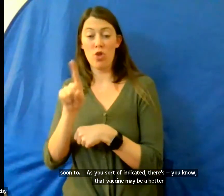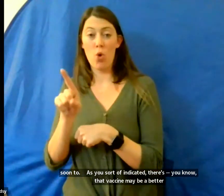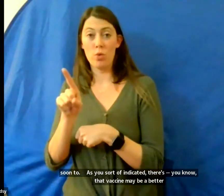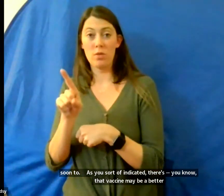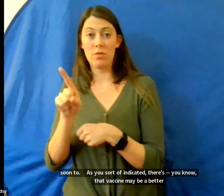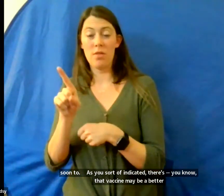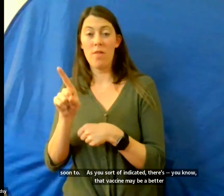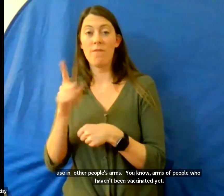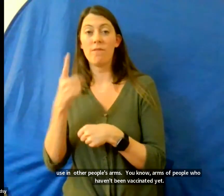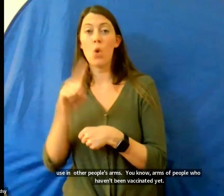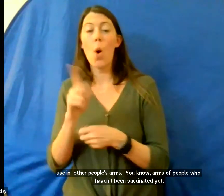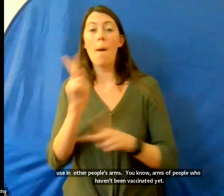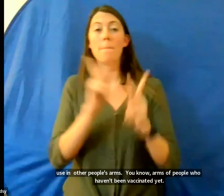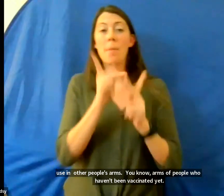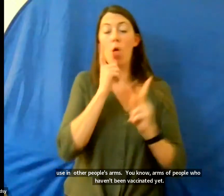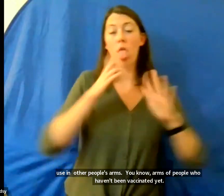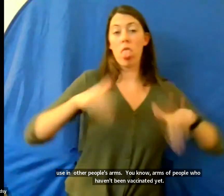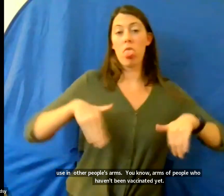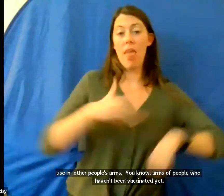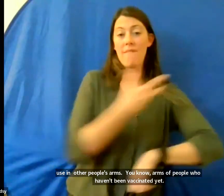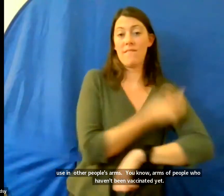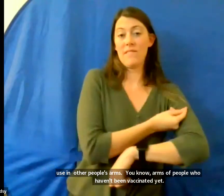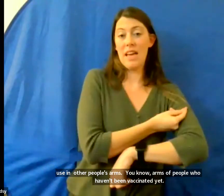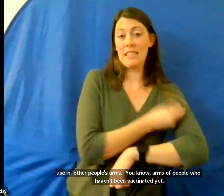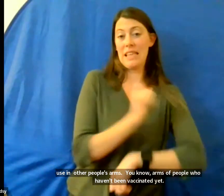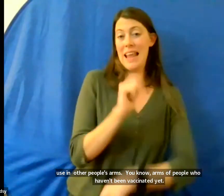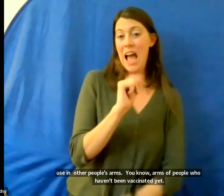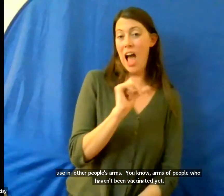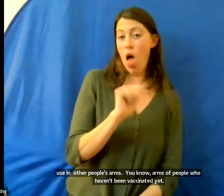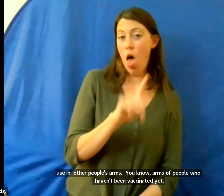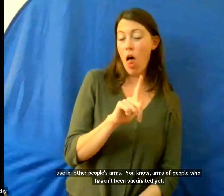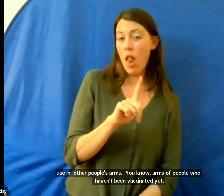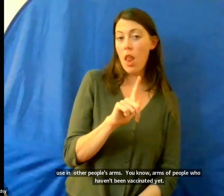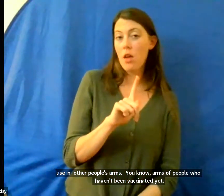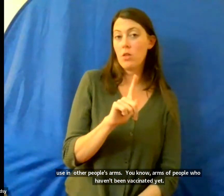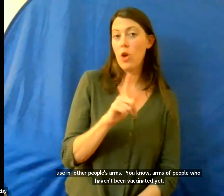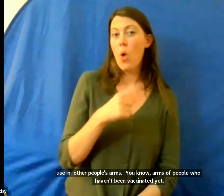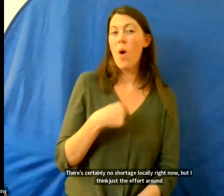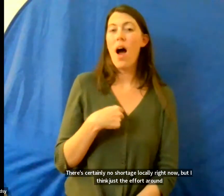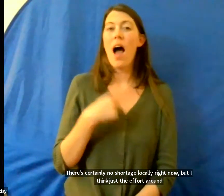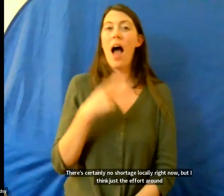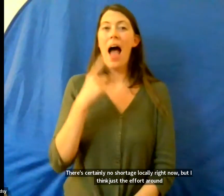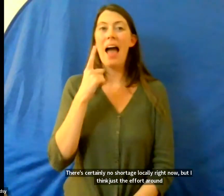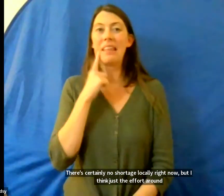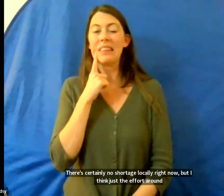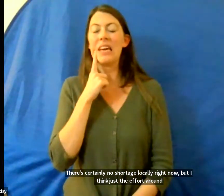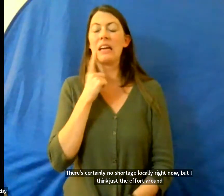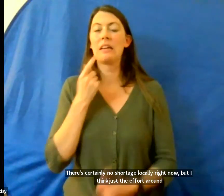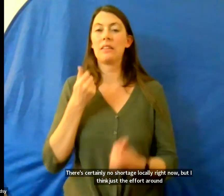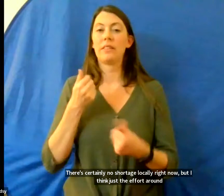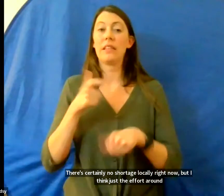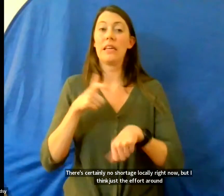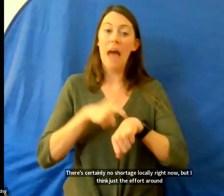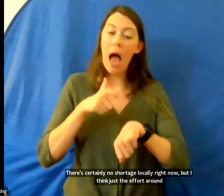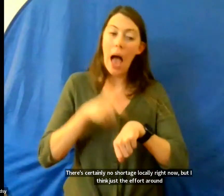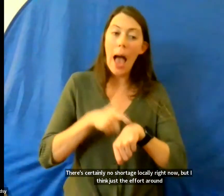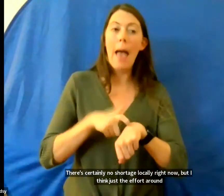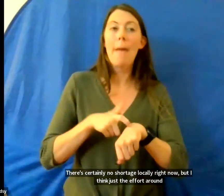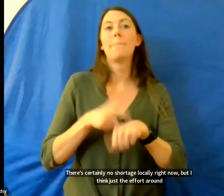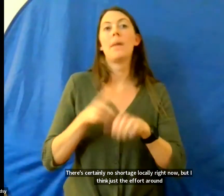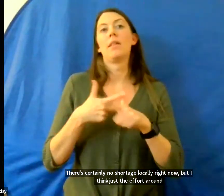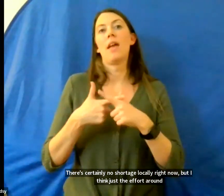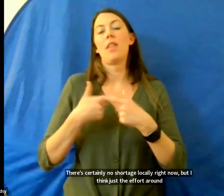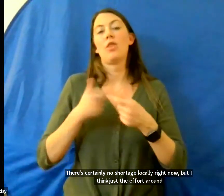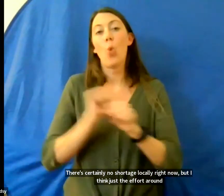locally right now, but I think just the effort around getting people a fourth shot takes away from the importance of